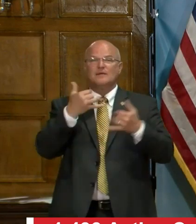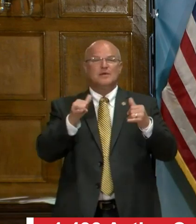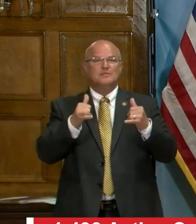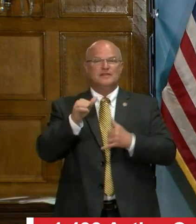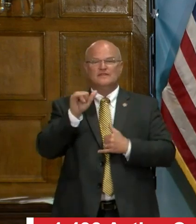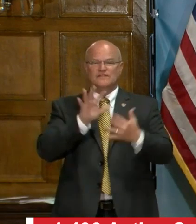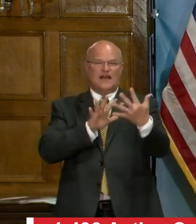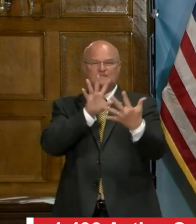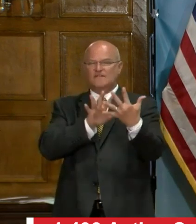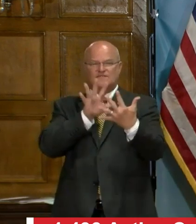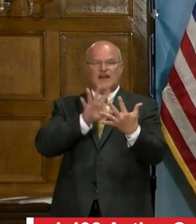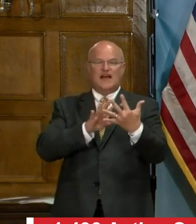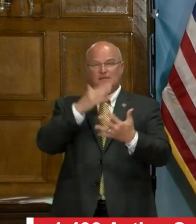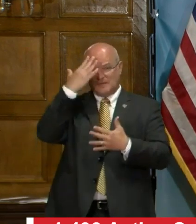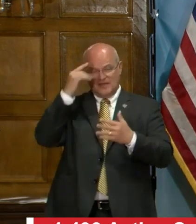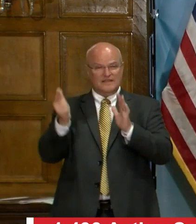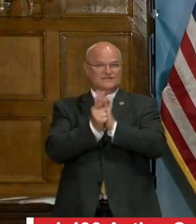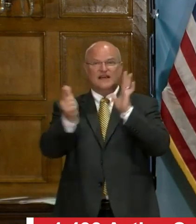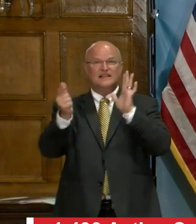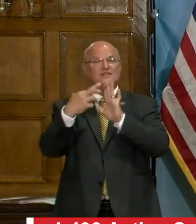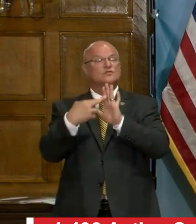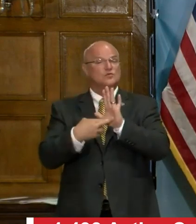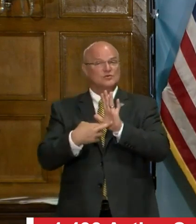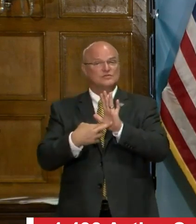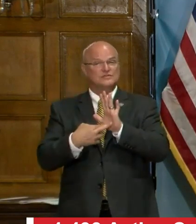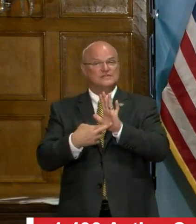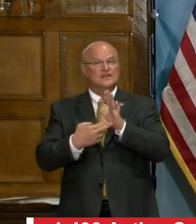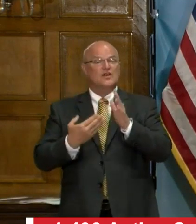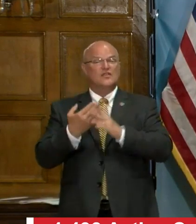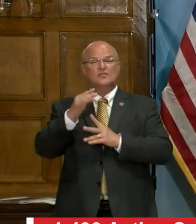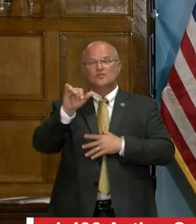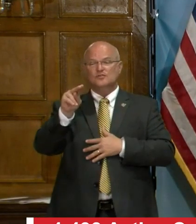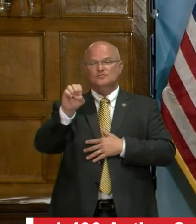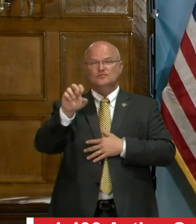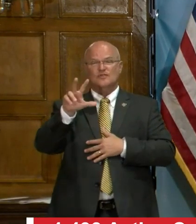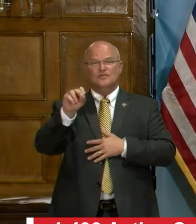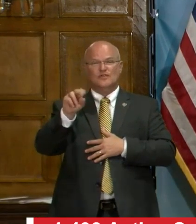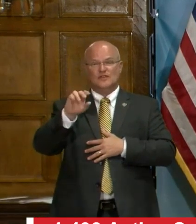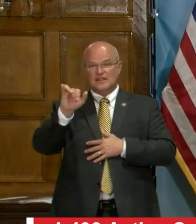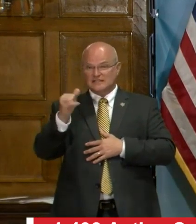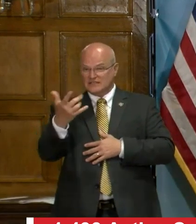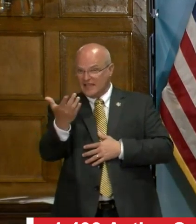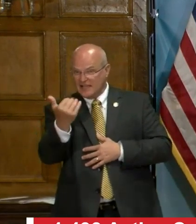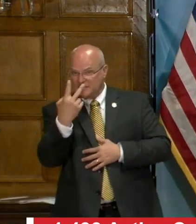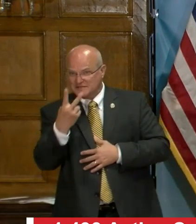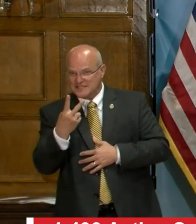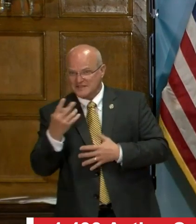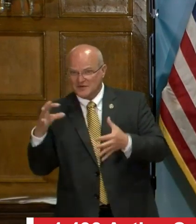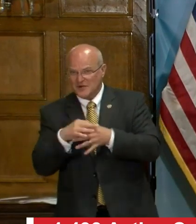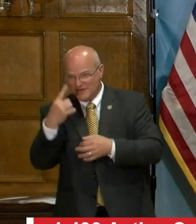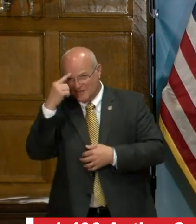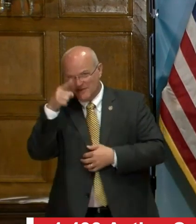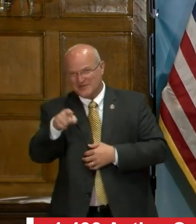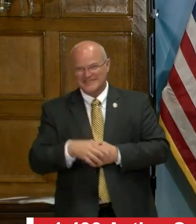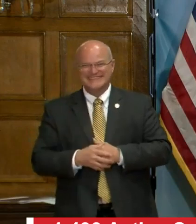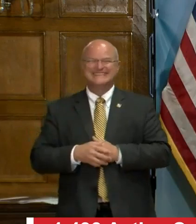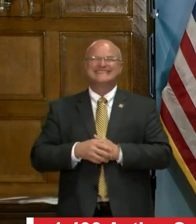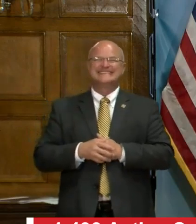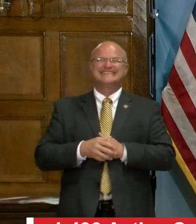playing 5-on-5 because that would violate the rules through June 30th. Jay, if you want to come, we'll see if we can arrange something for